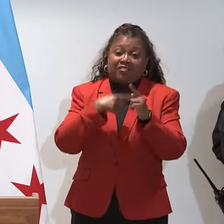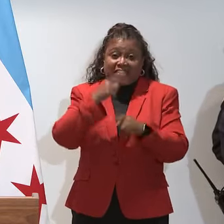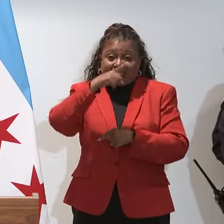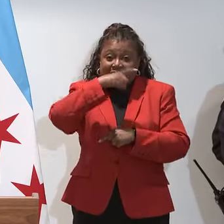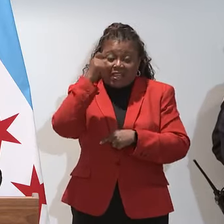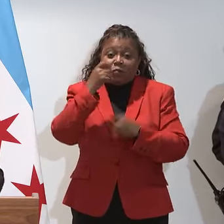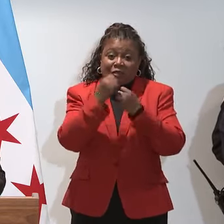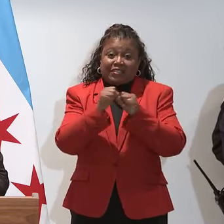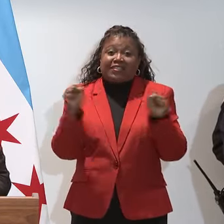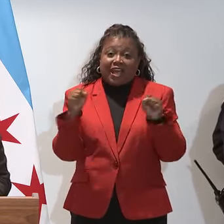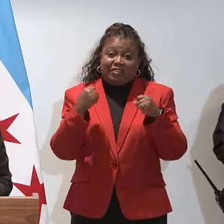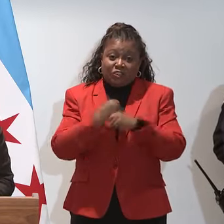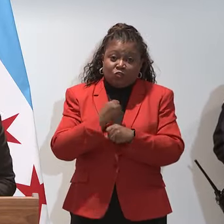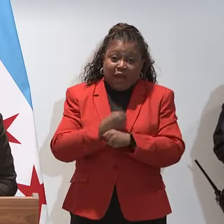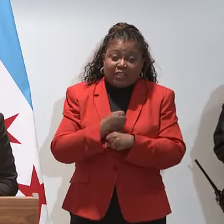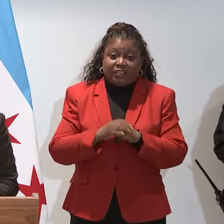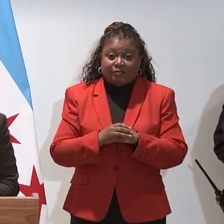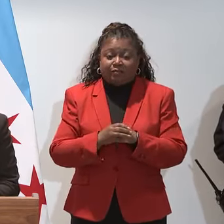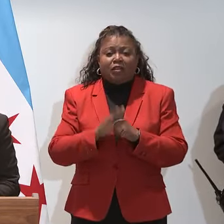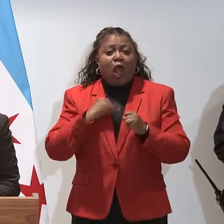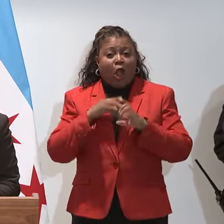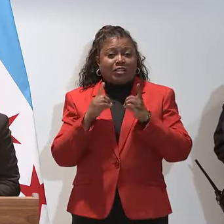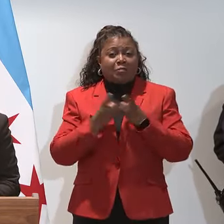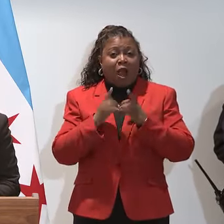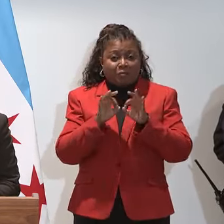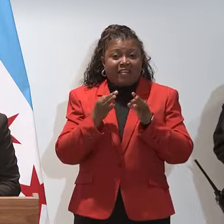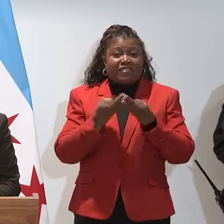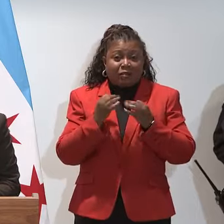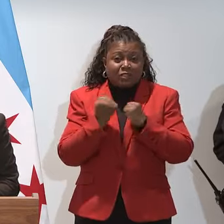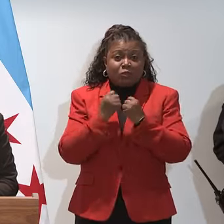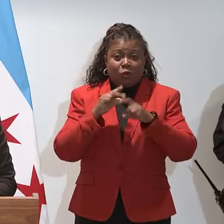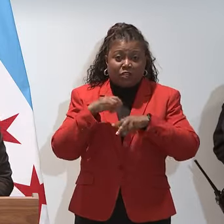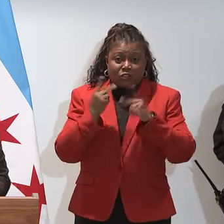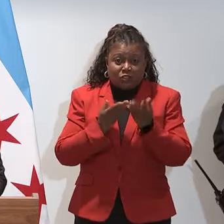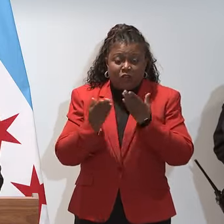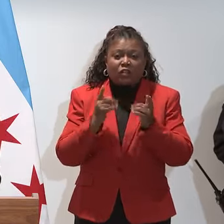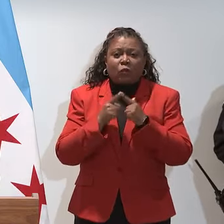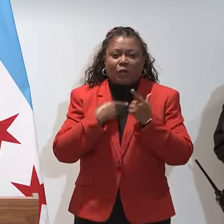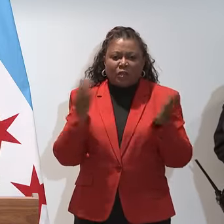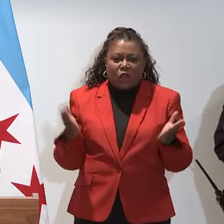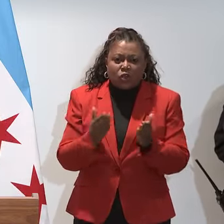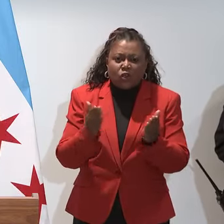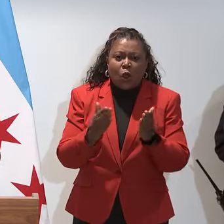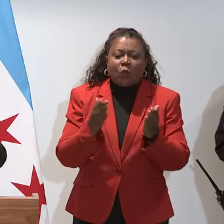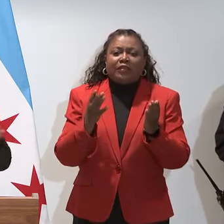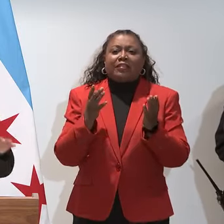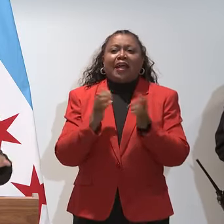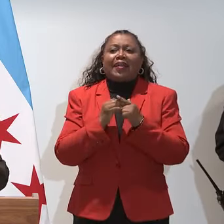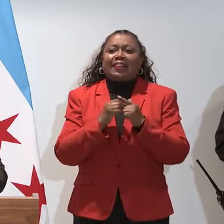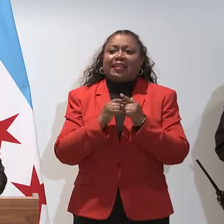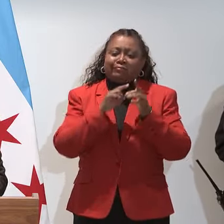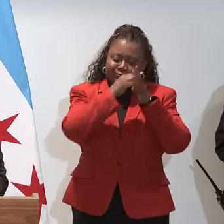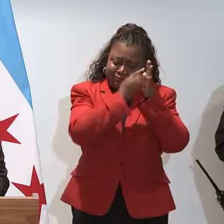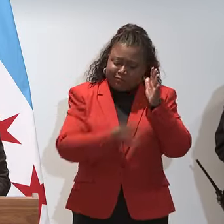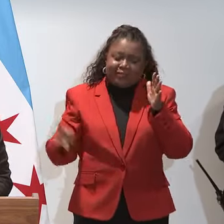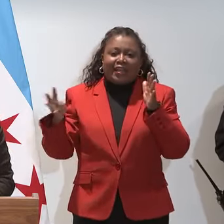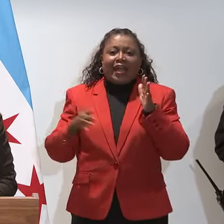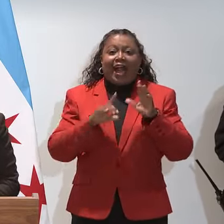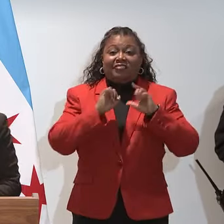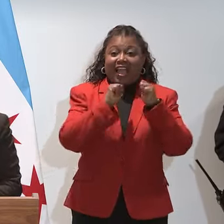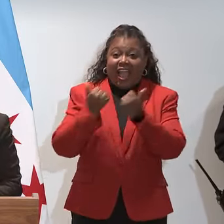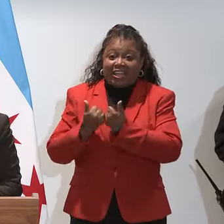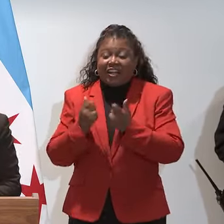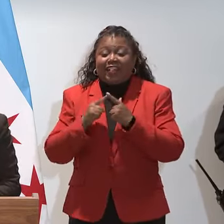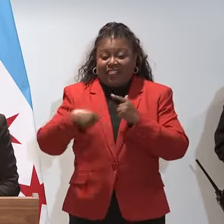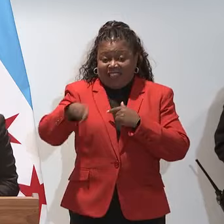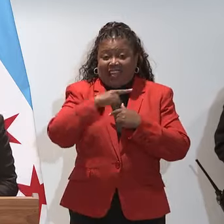summer safety strategy. Our Department of Family and Support Services will be encouraging the myriad of delegate agencies